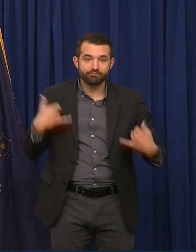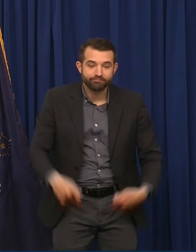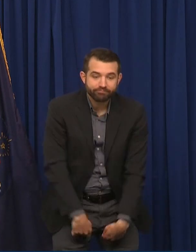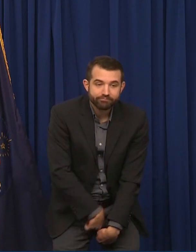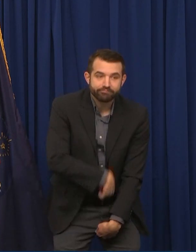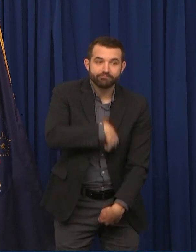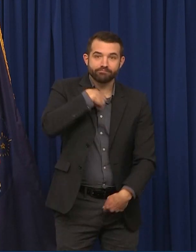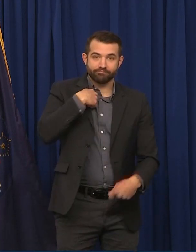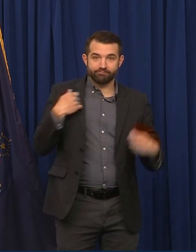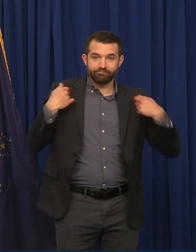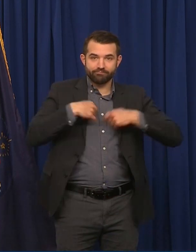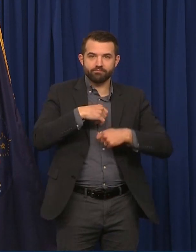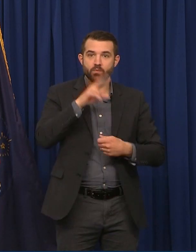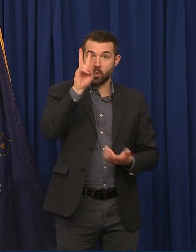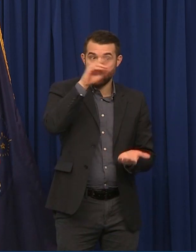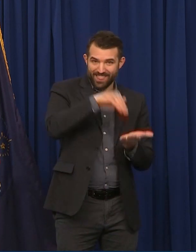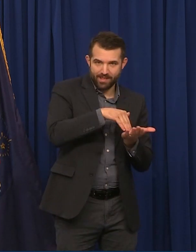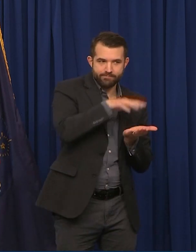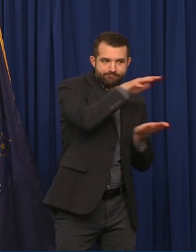33,000 gloves,